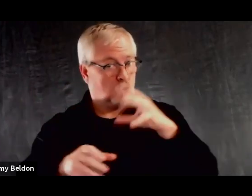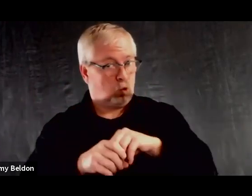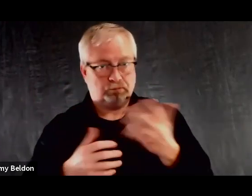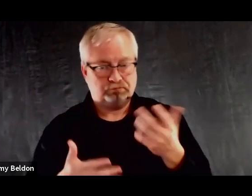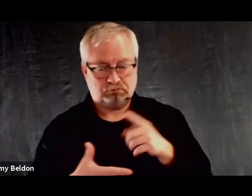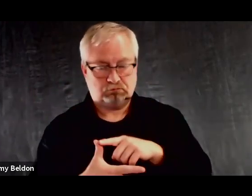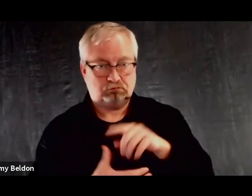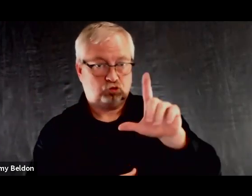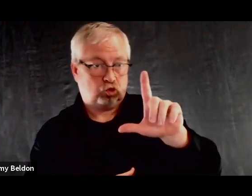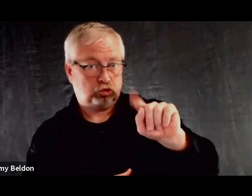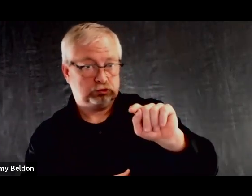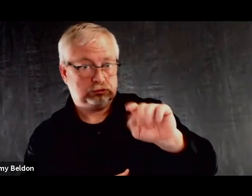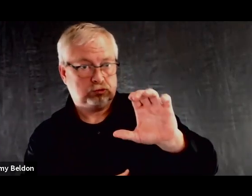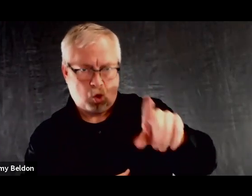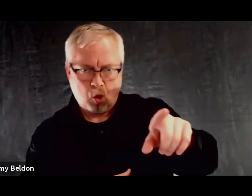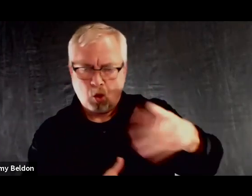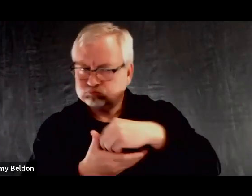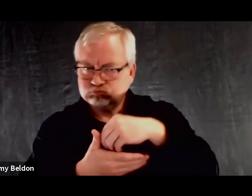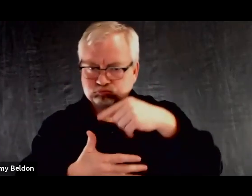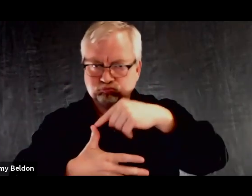care,